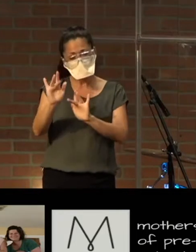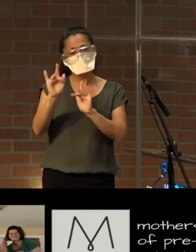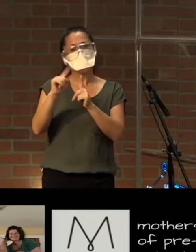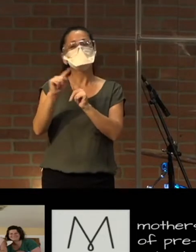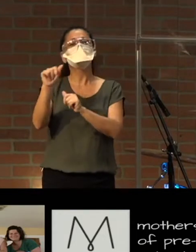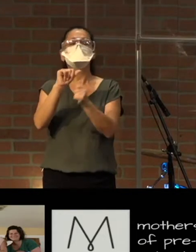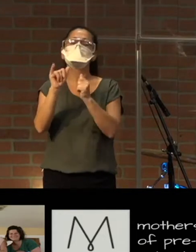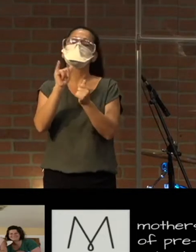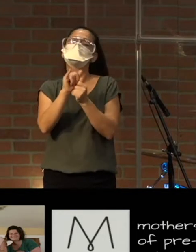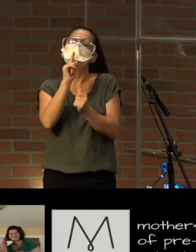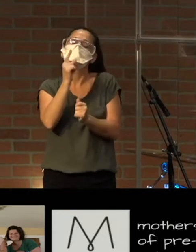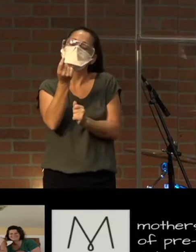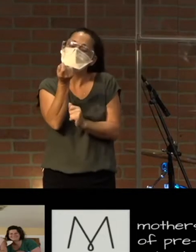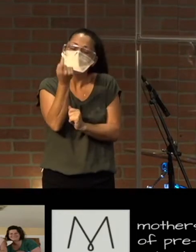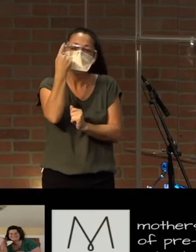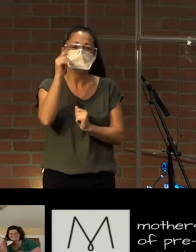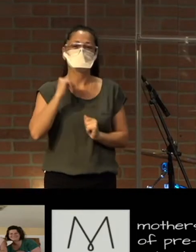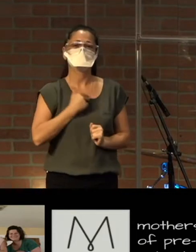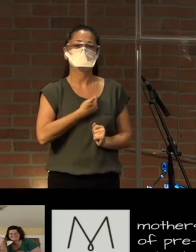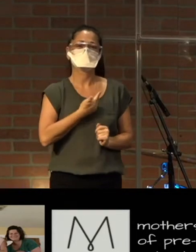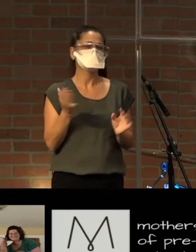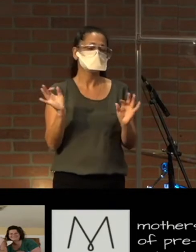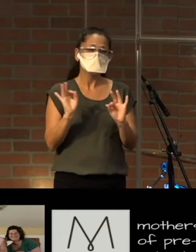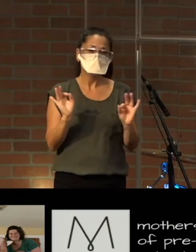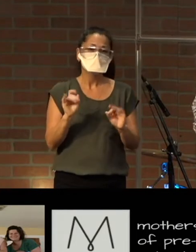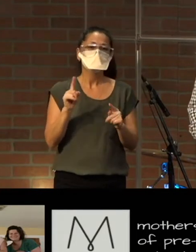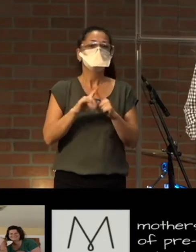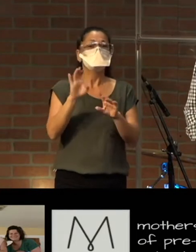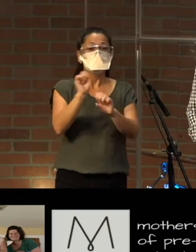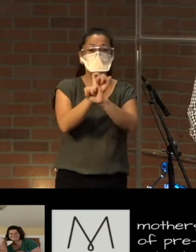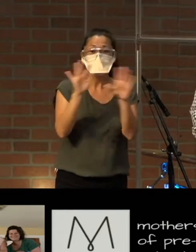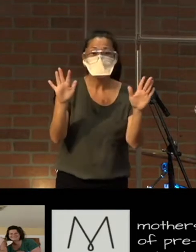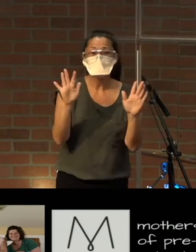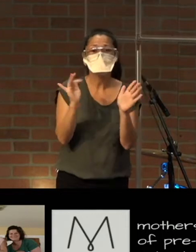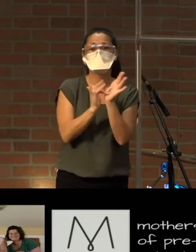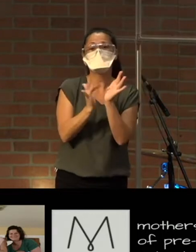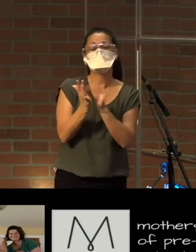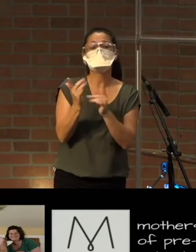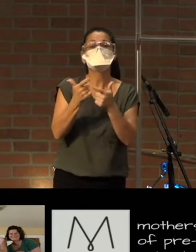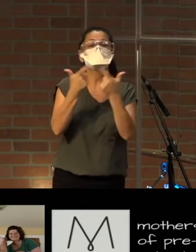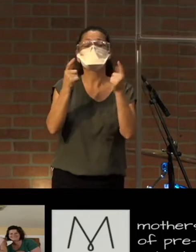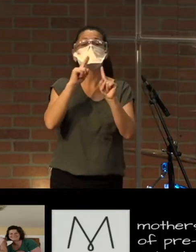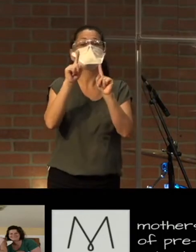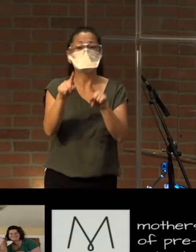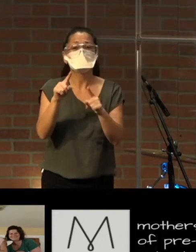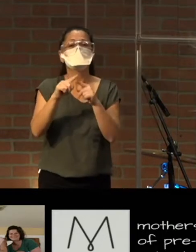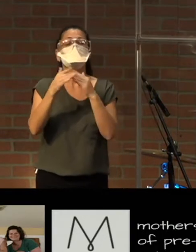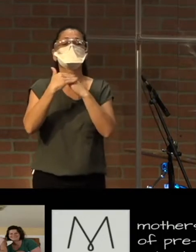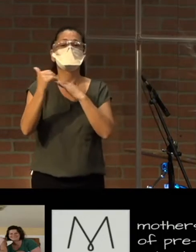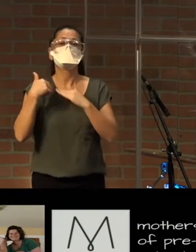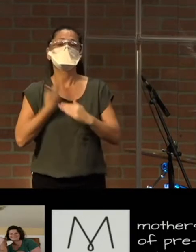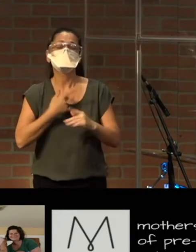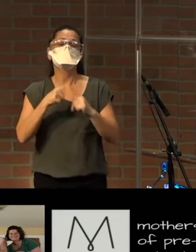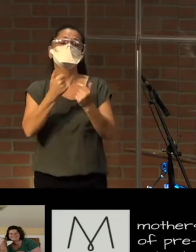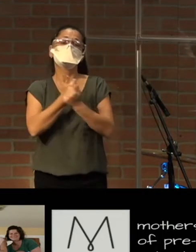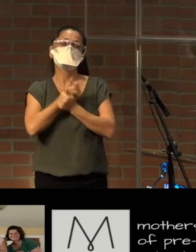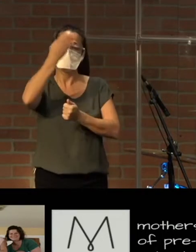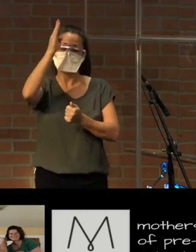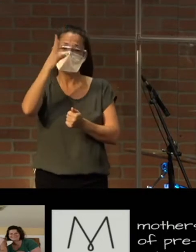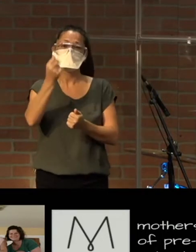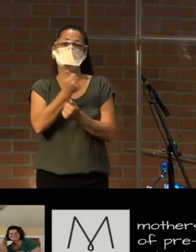so timely for us. To be clear, the Bible's great command calls us to love God and love